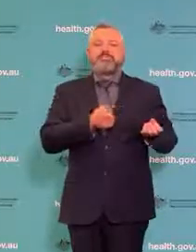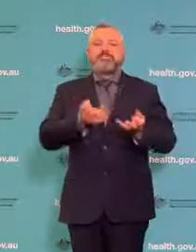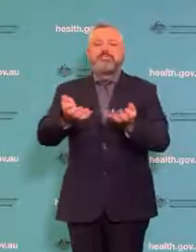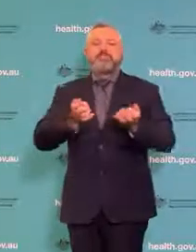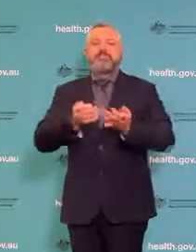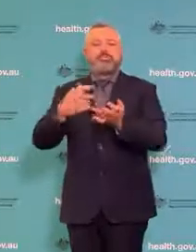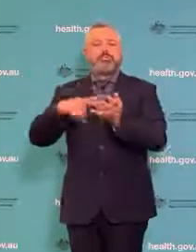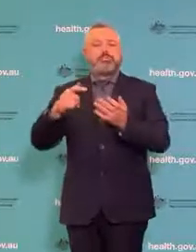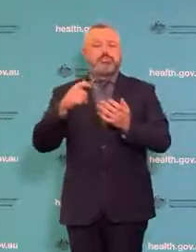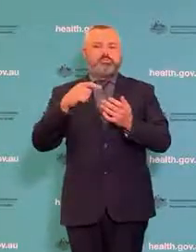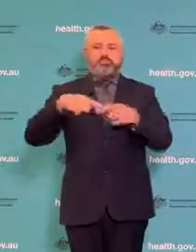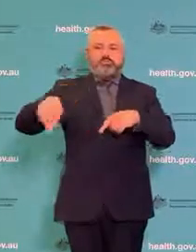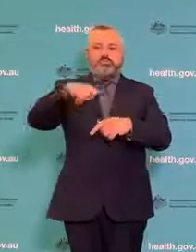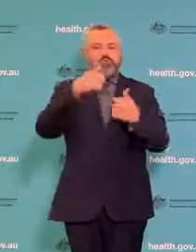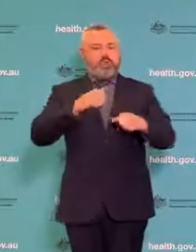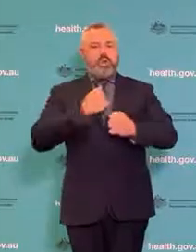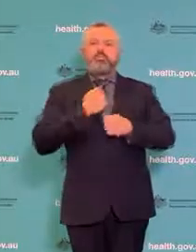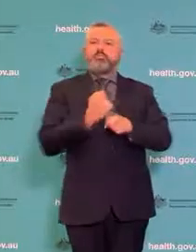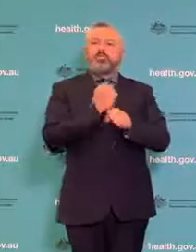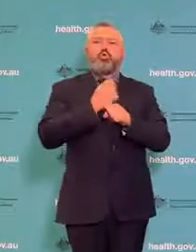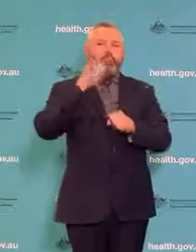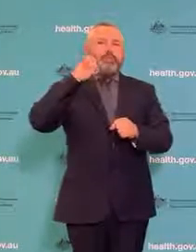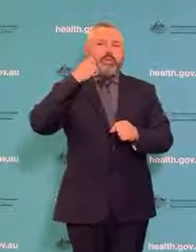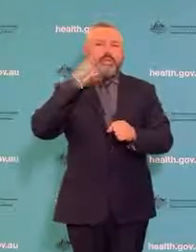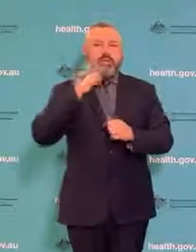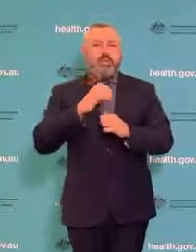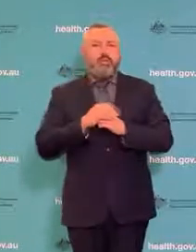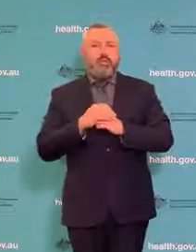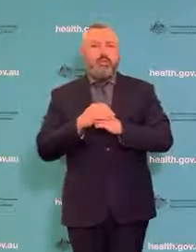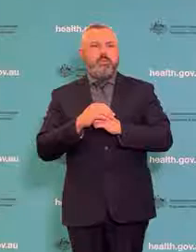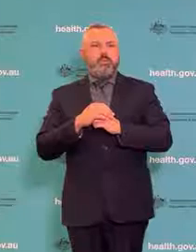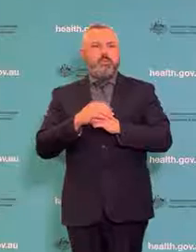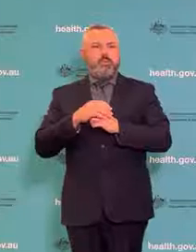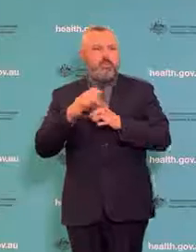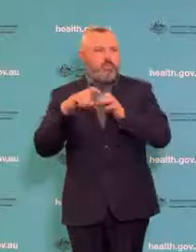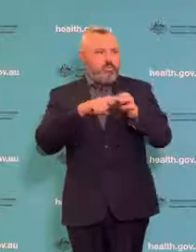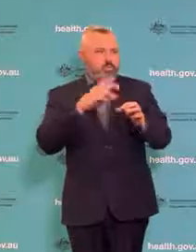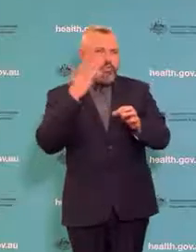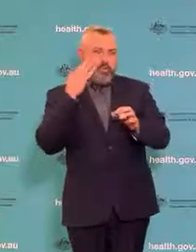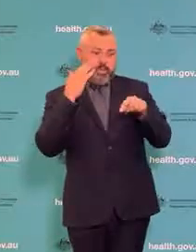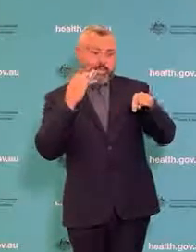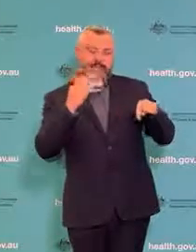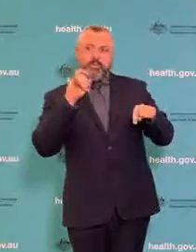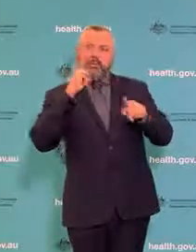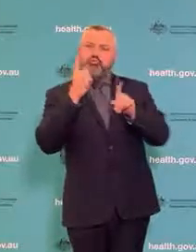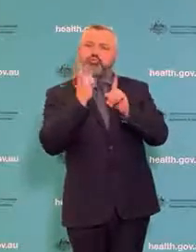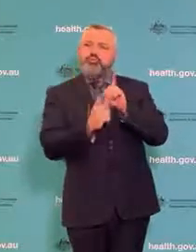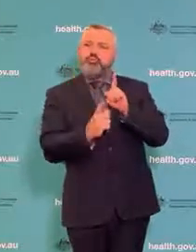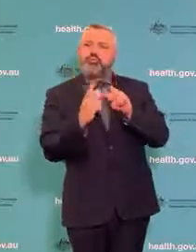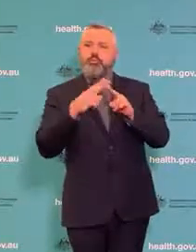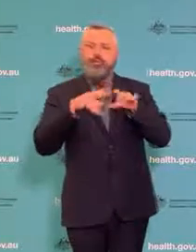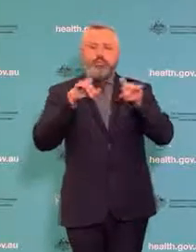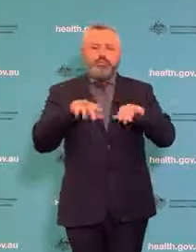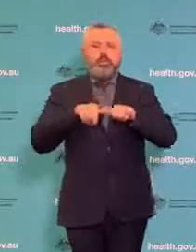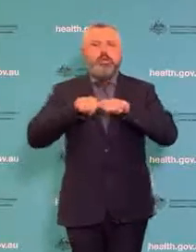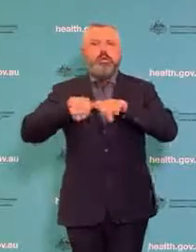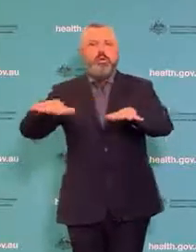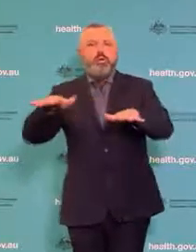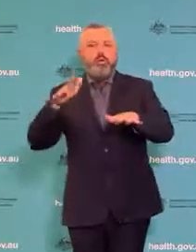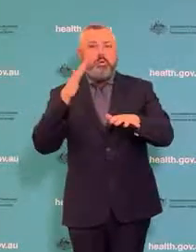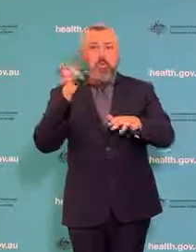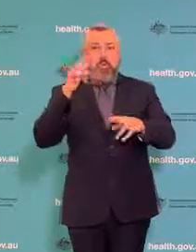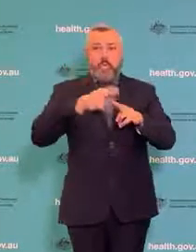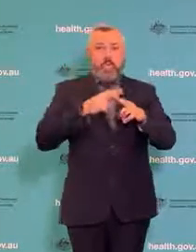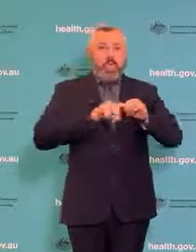well. And do you think when those are approved, our vaccine the rollout, do you think the rate will accelerate once we've got that extra